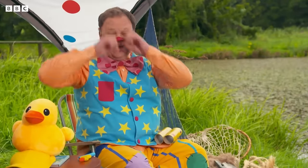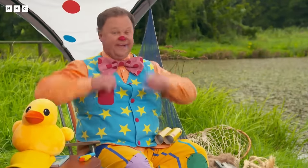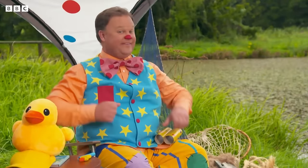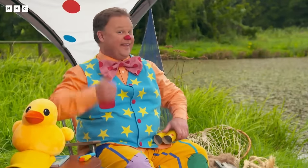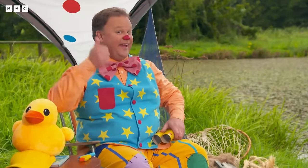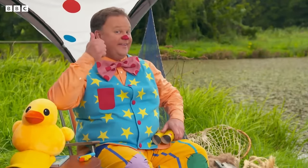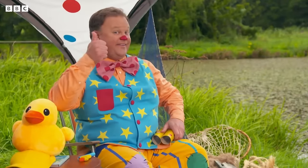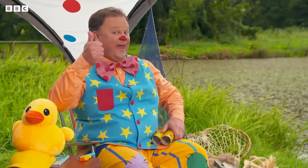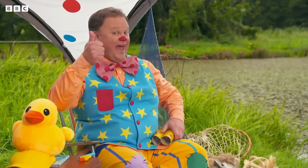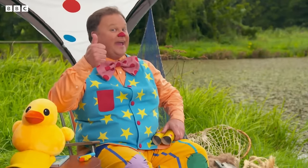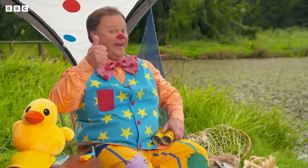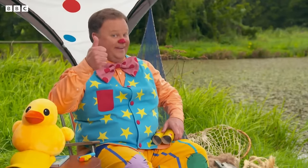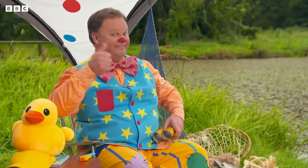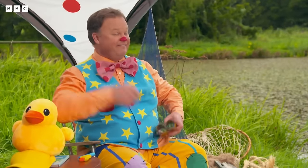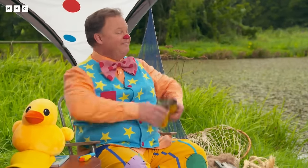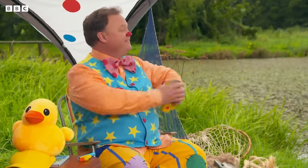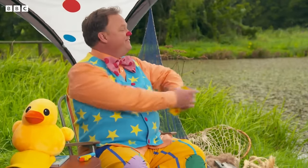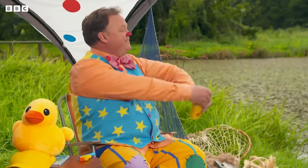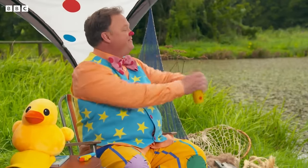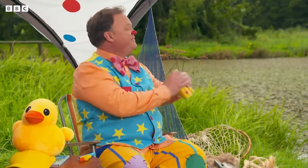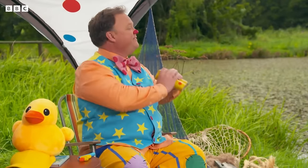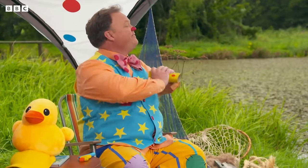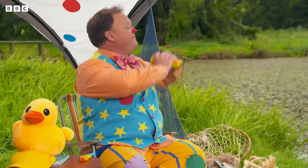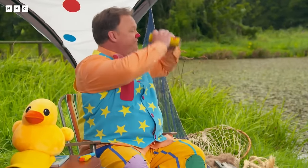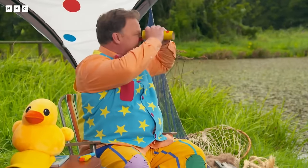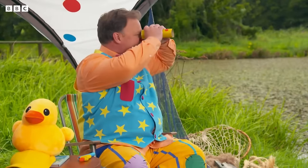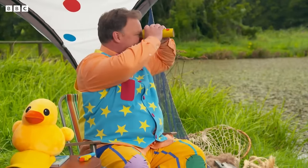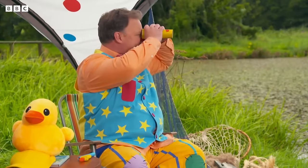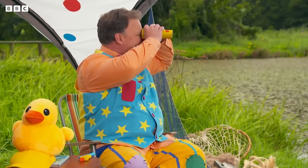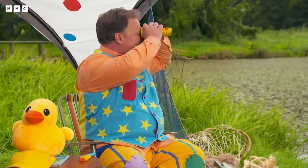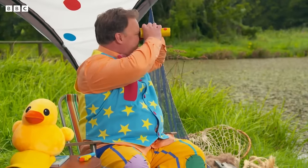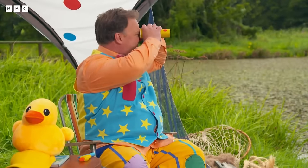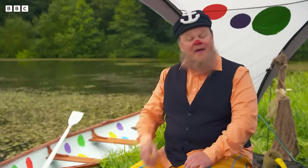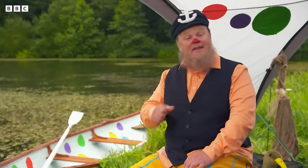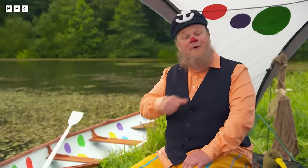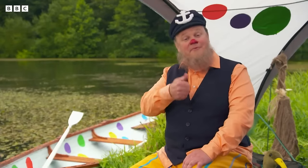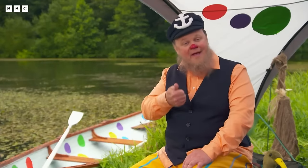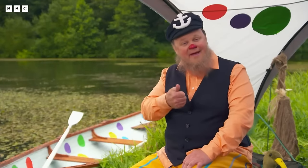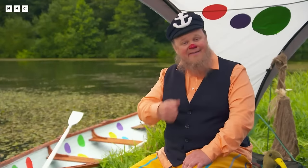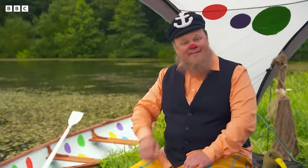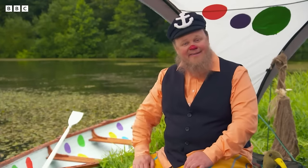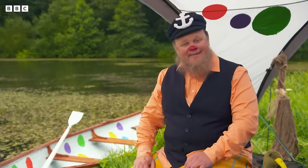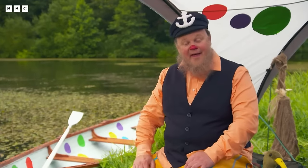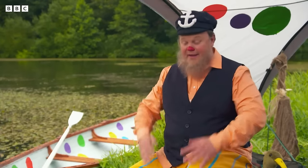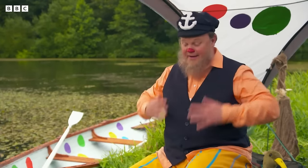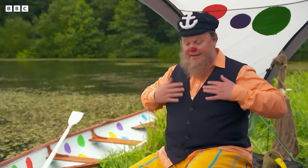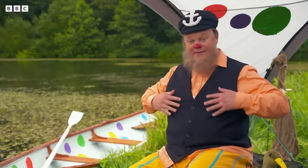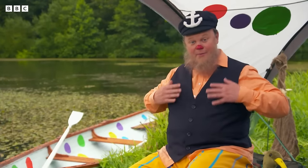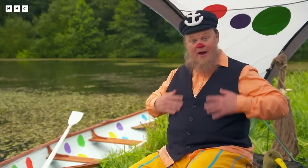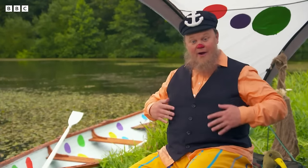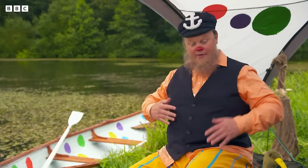Binoculars! Check! Well done, Mr. Tumble. Now next, you need to wear